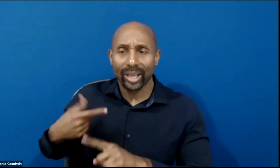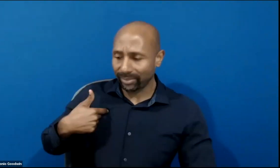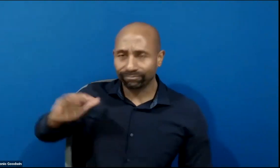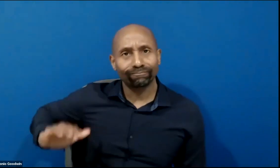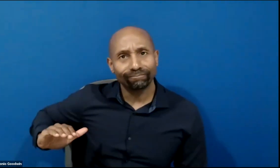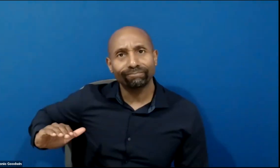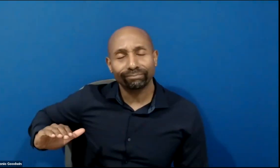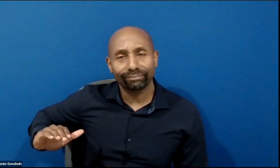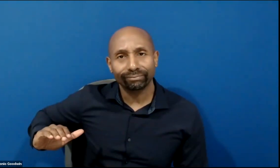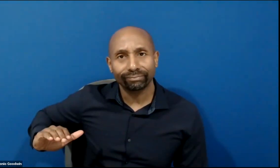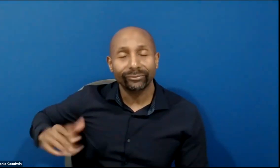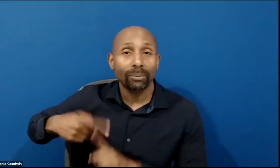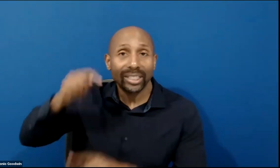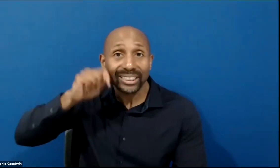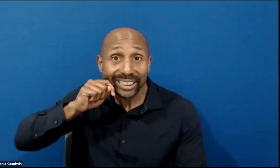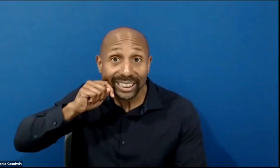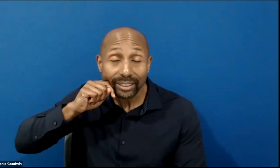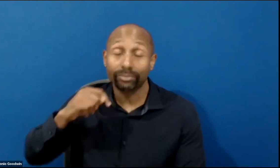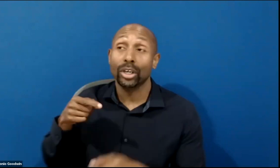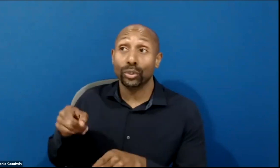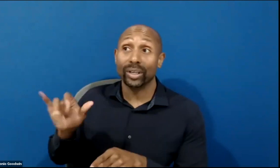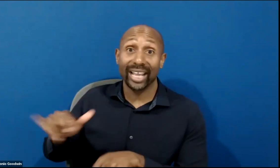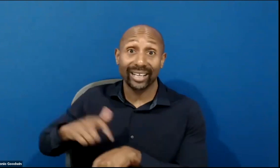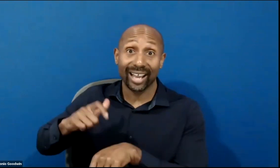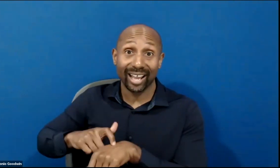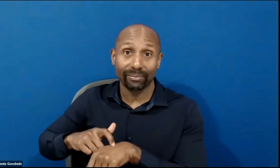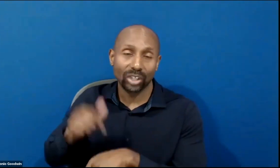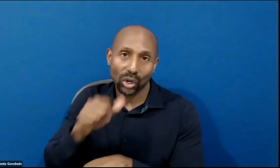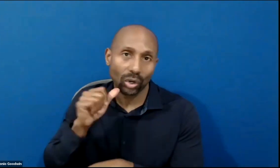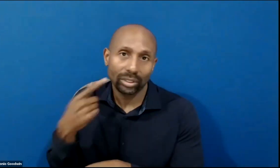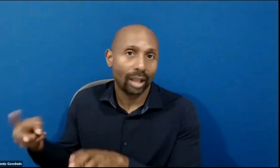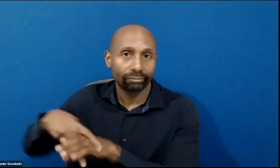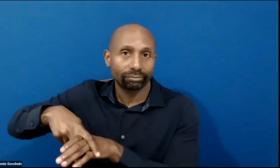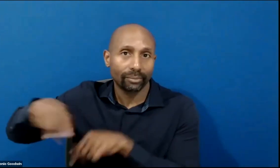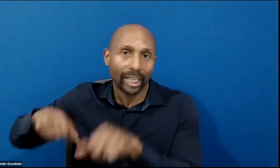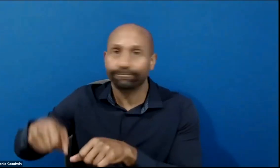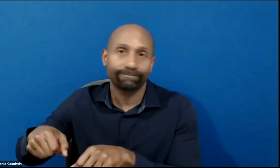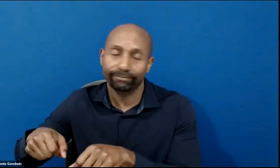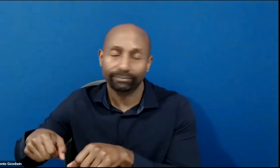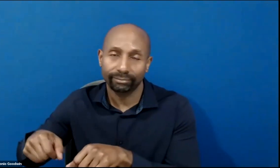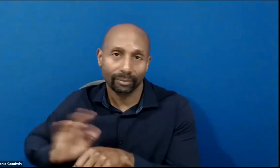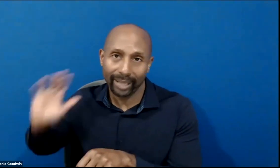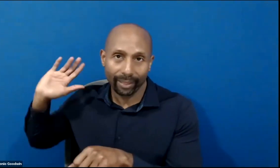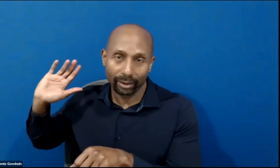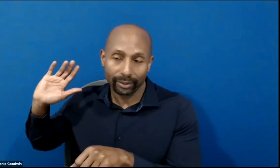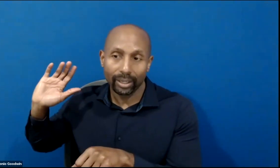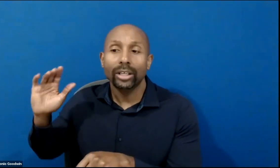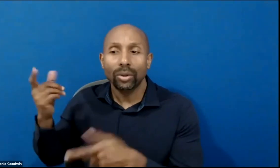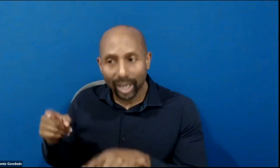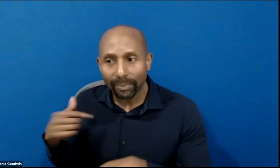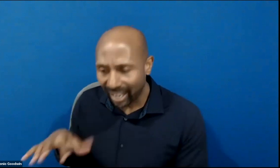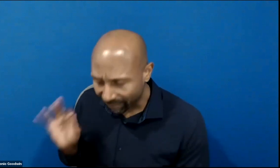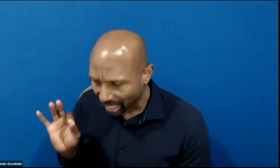period, girls didn't ride bicycles here. So I refound cycling in